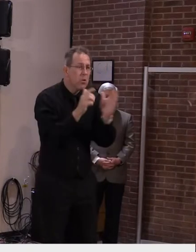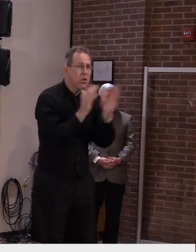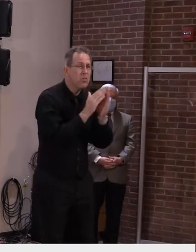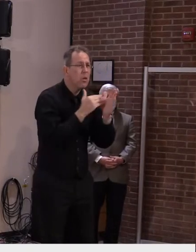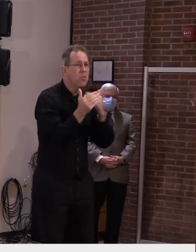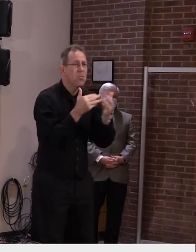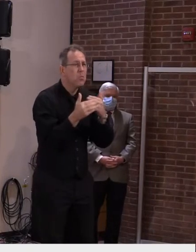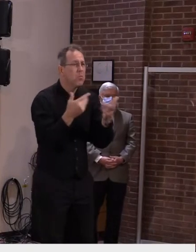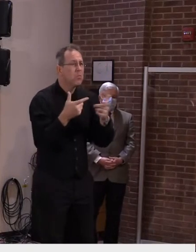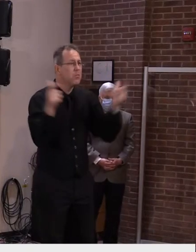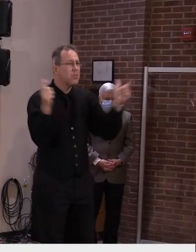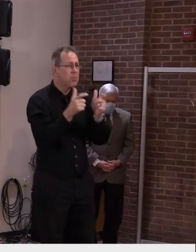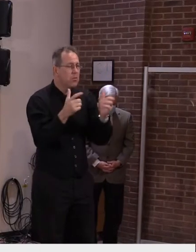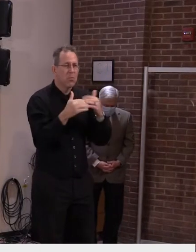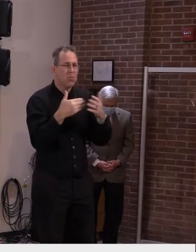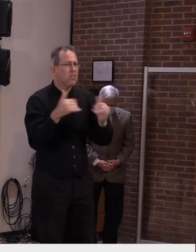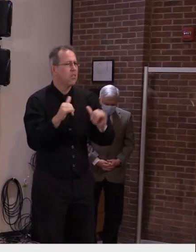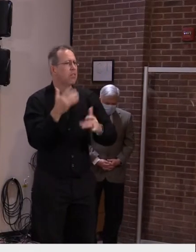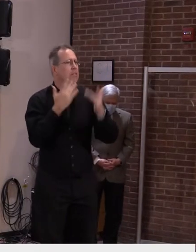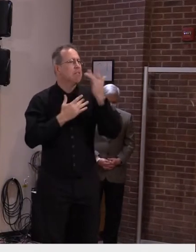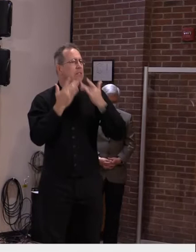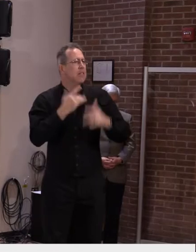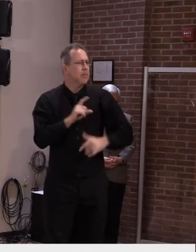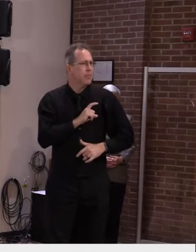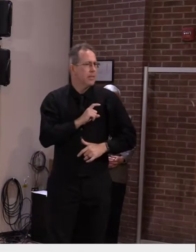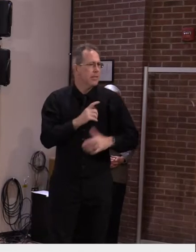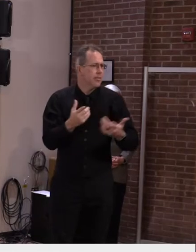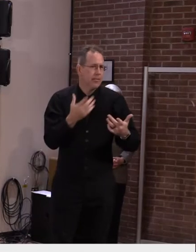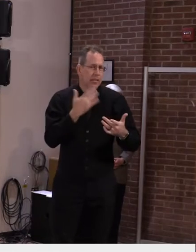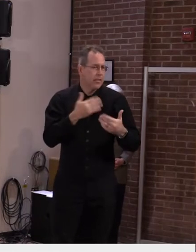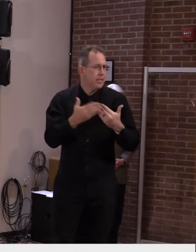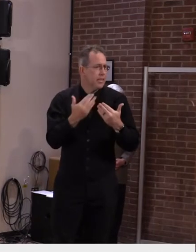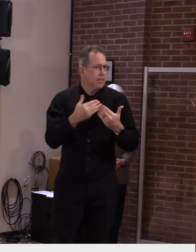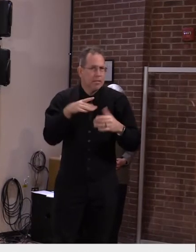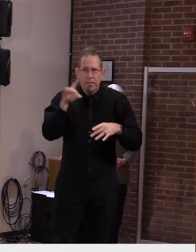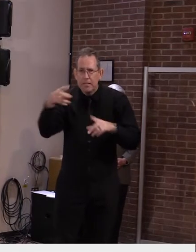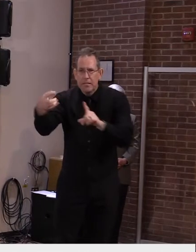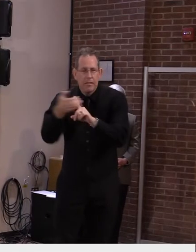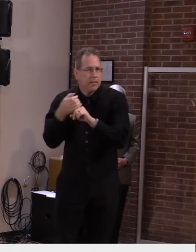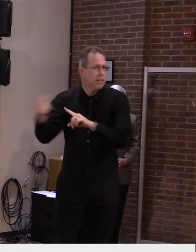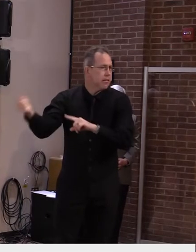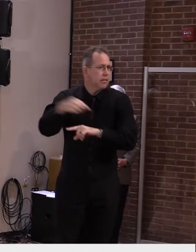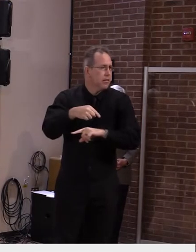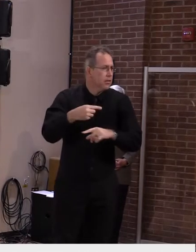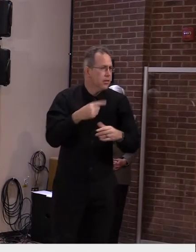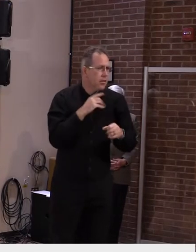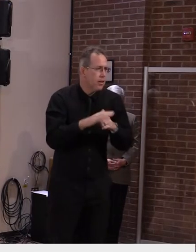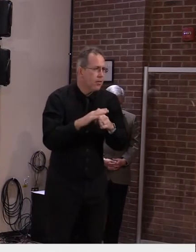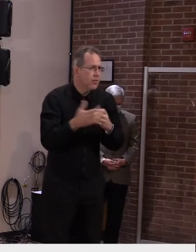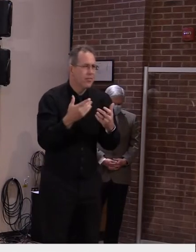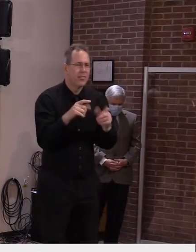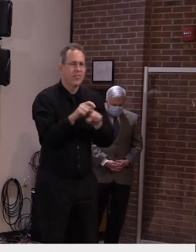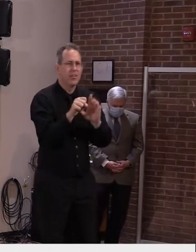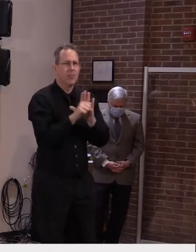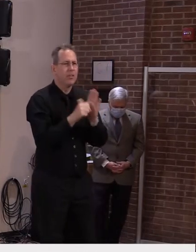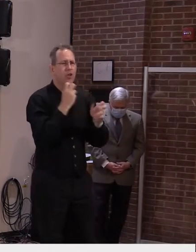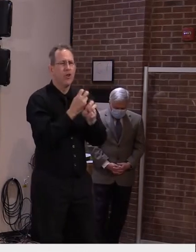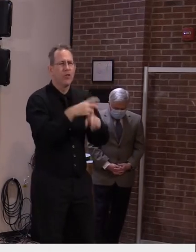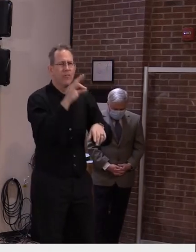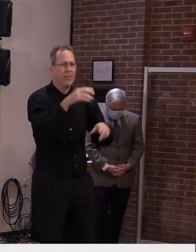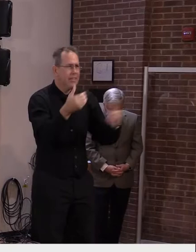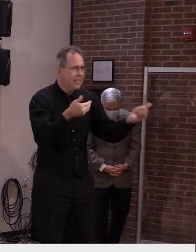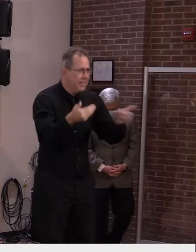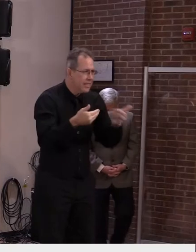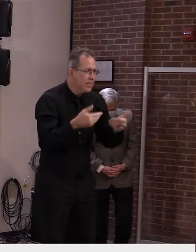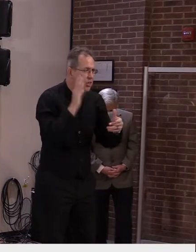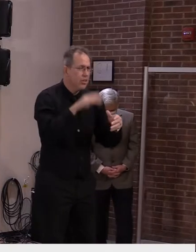covered from the state police. As the governor's indicated, we've got staffing in every sector, staffing challenges in every sector, and law enforcement certainly